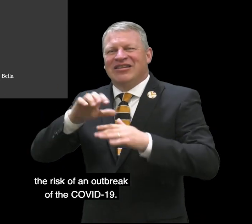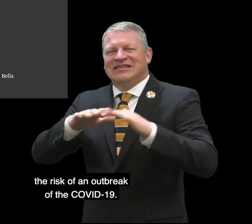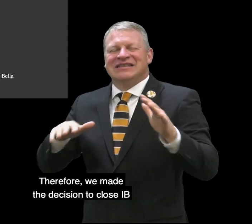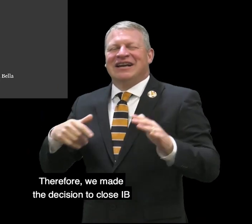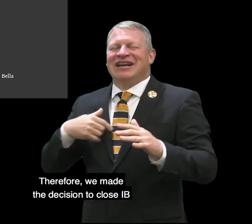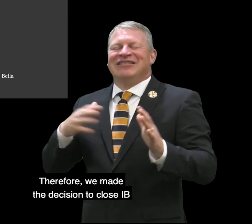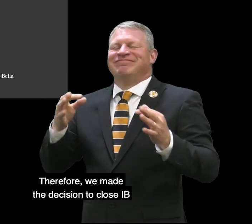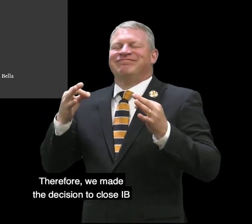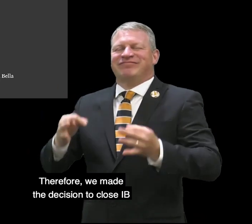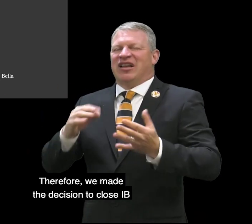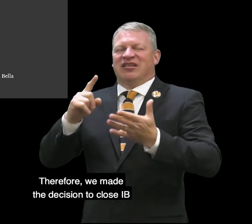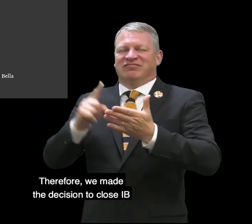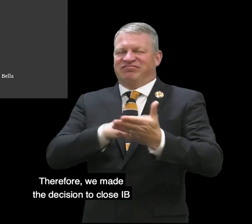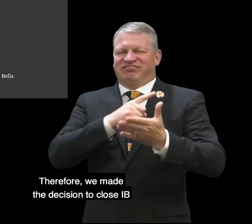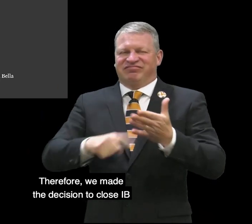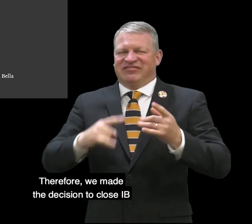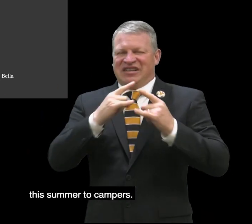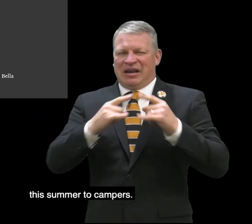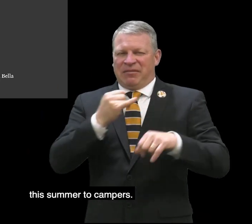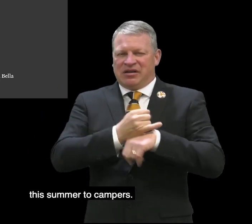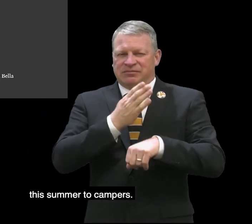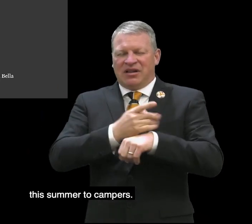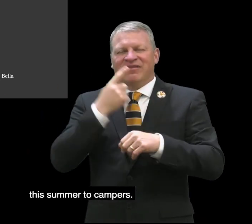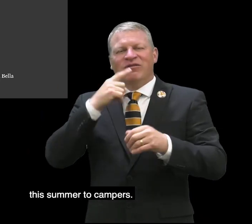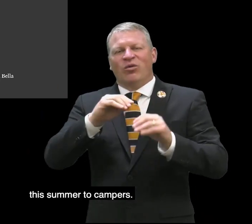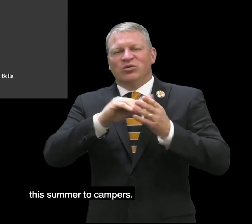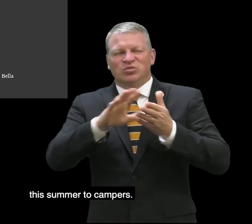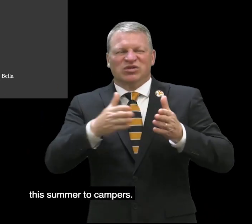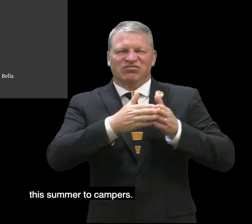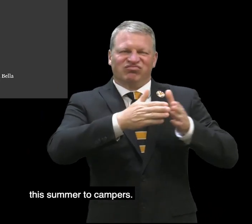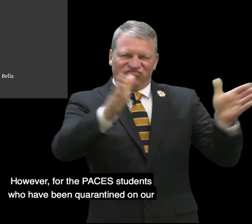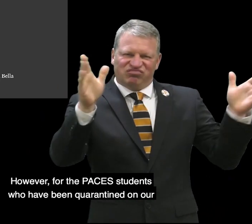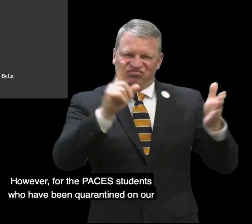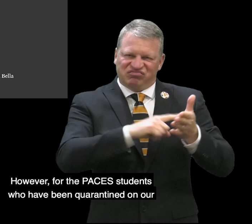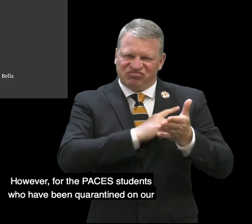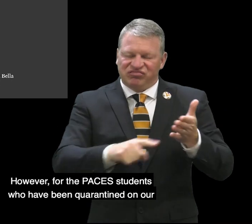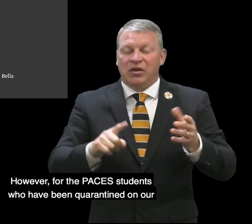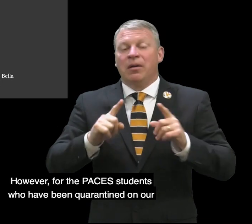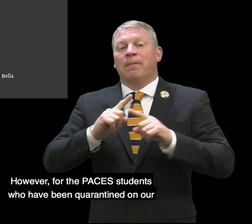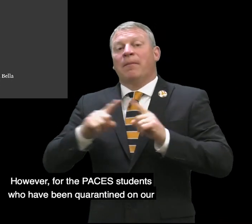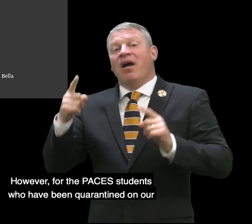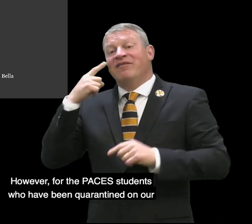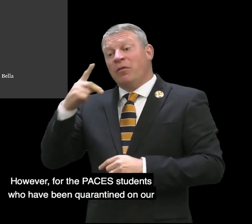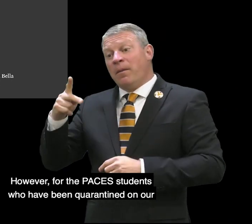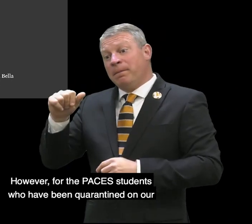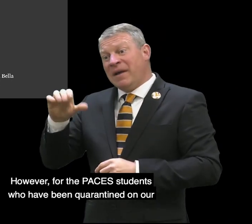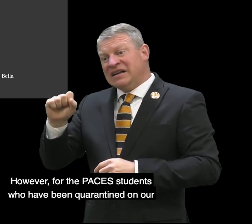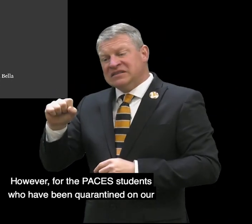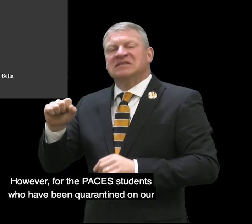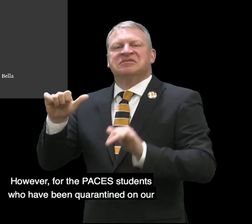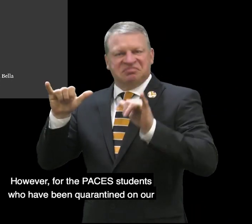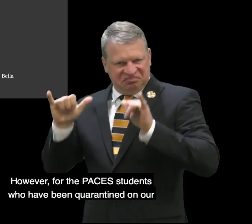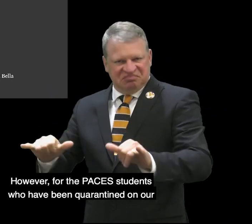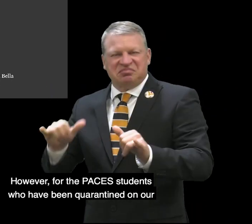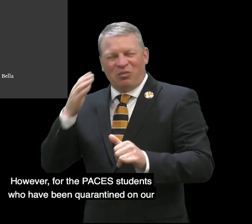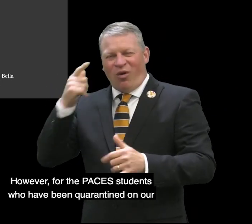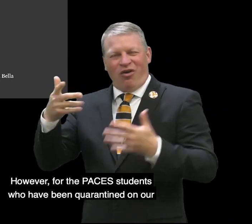We're concerned that allowing students to attend IB on a day camp basis could potentially increase the risk of an outbreak of the